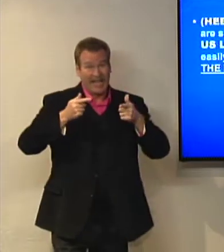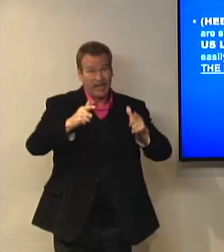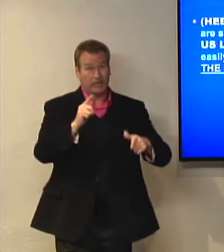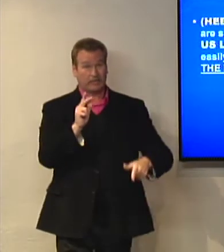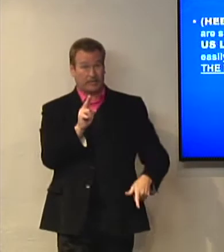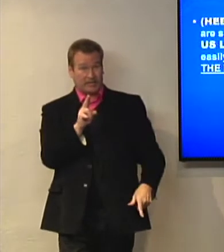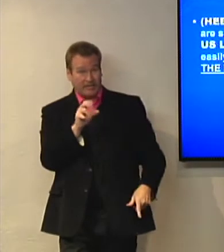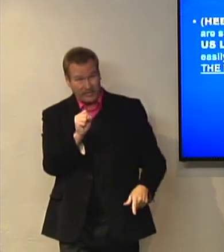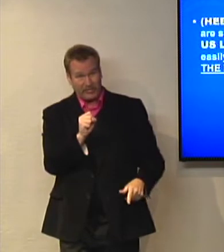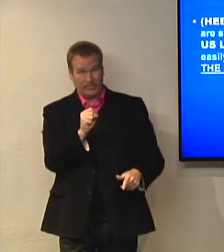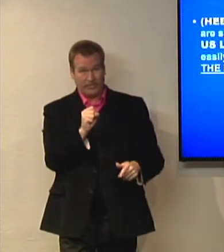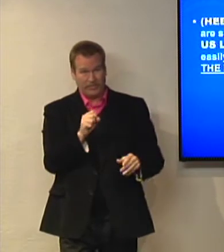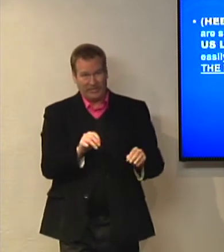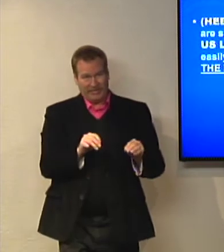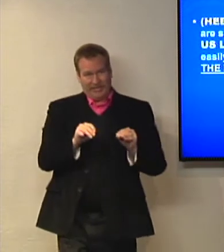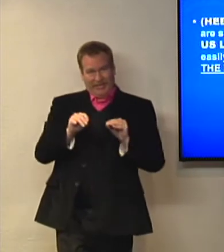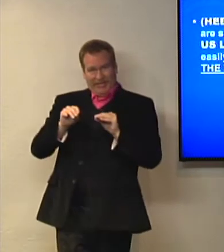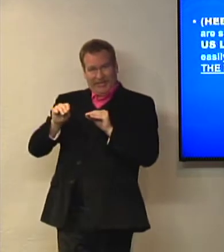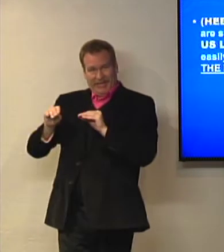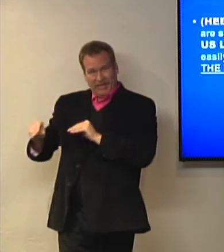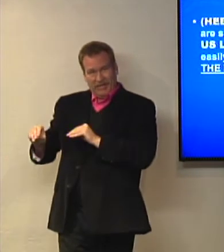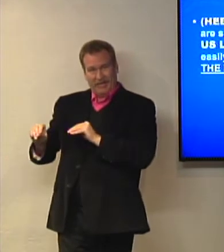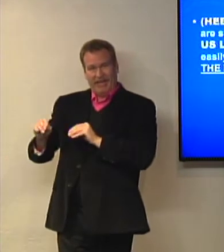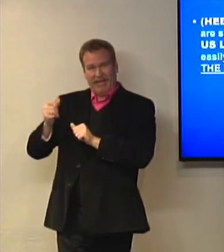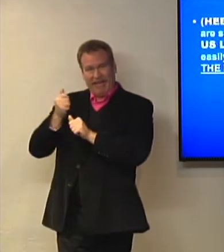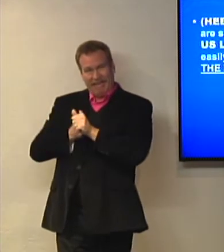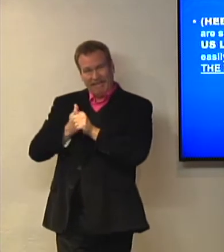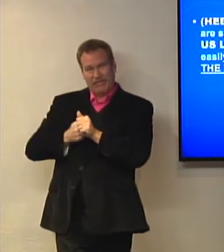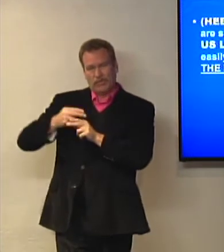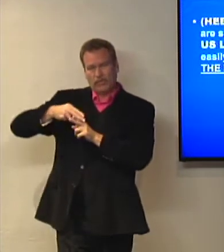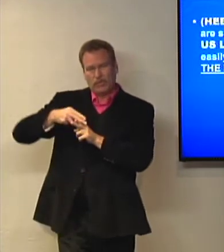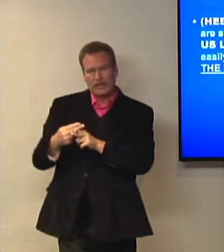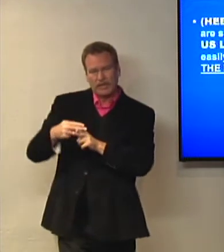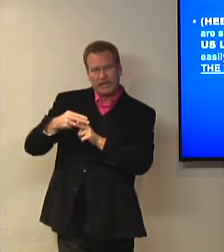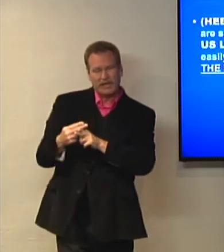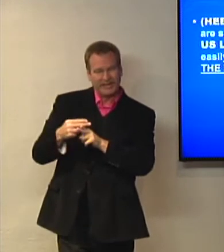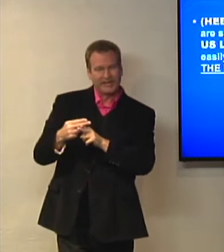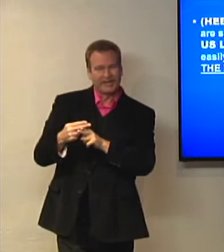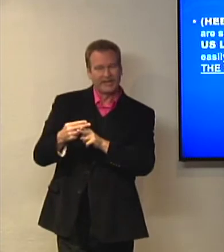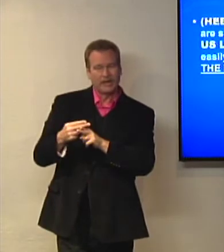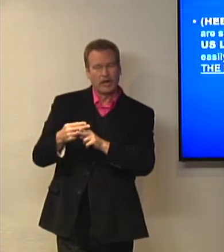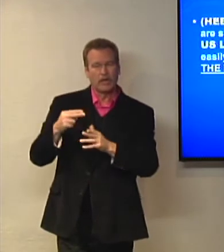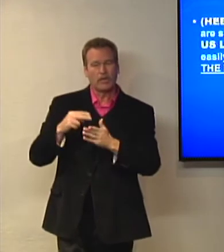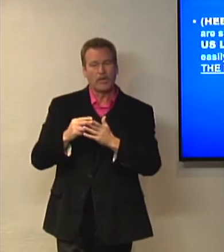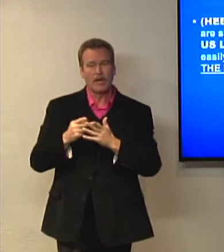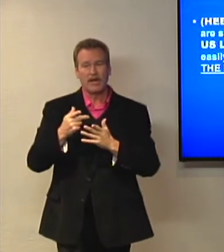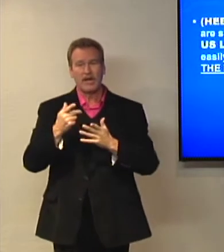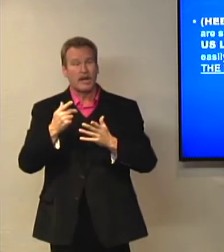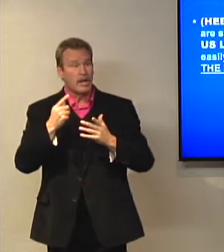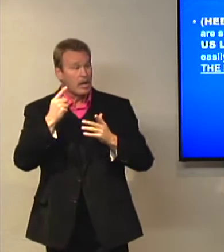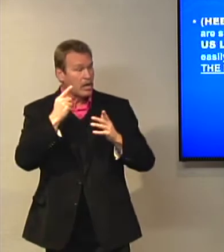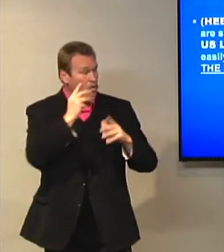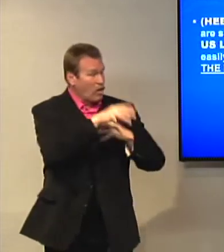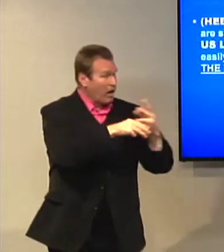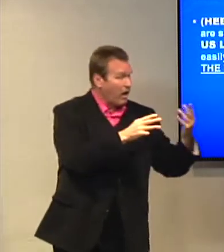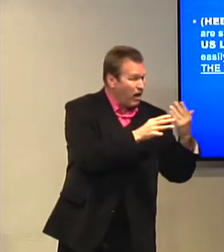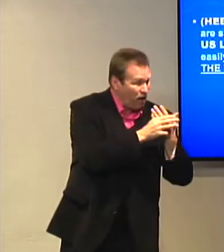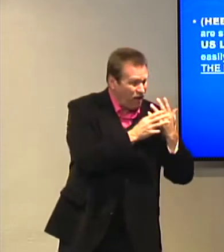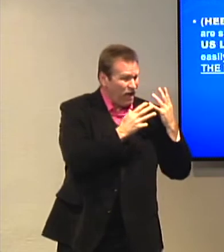verse is talking about. And then it says, let us lay aside every weight. This means the